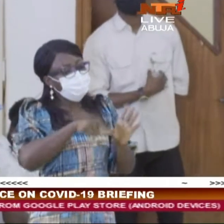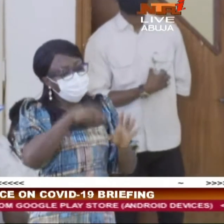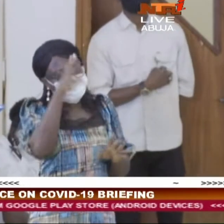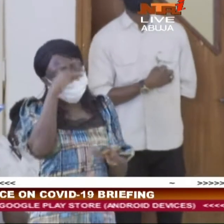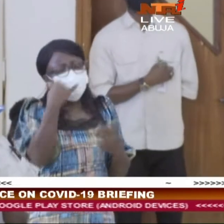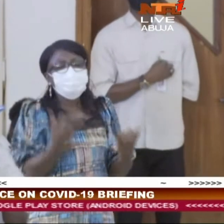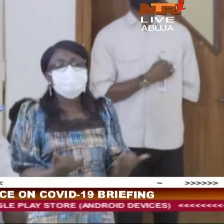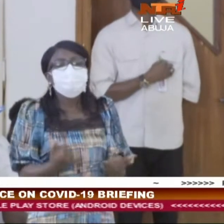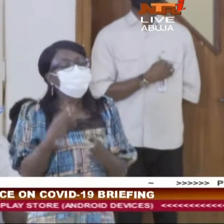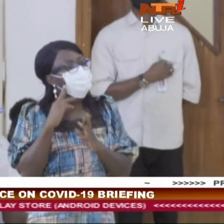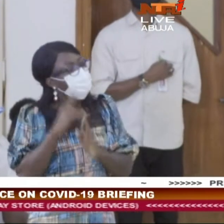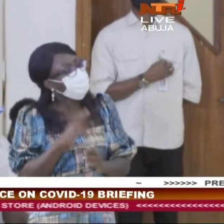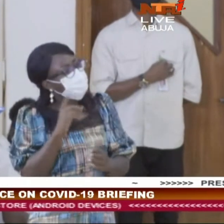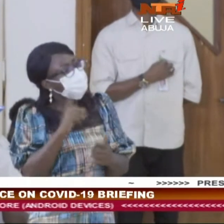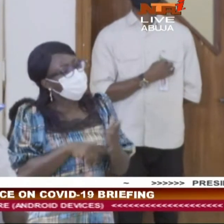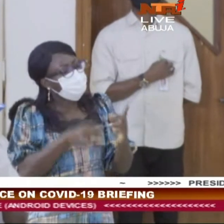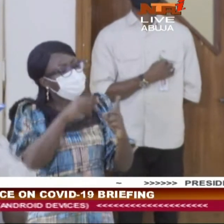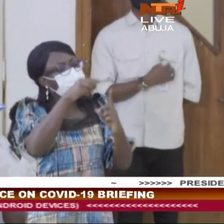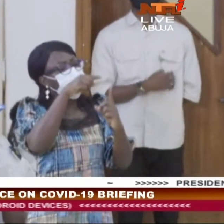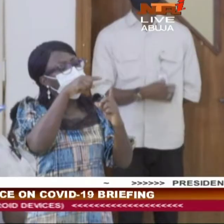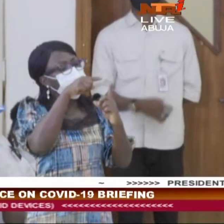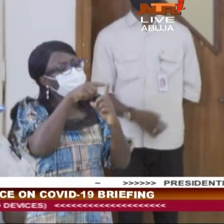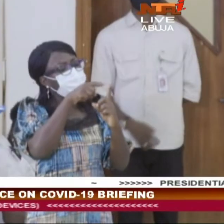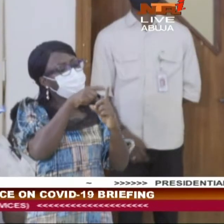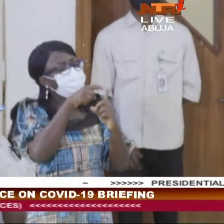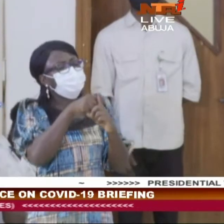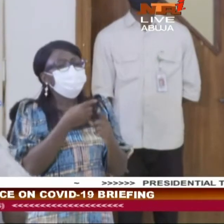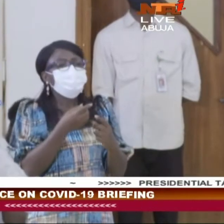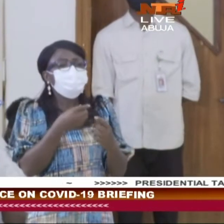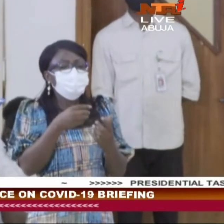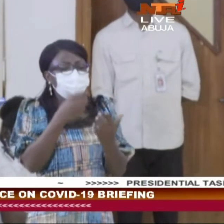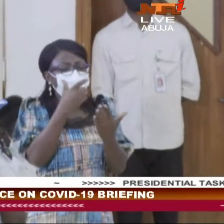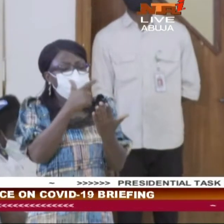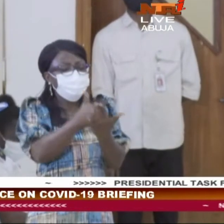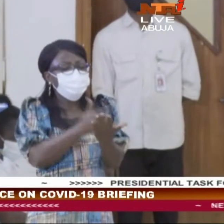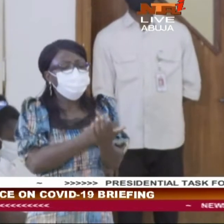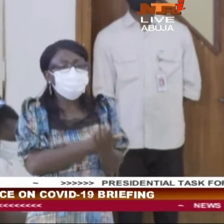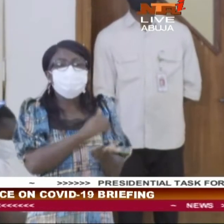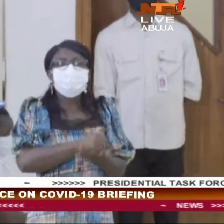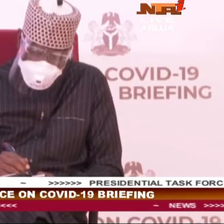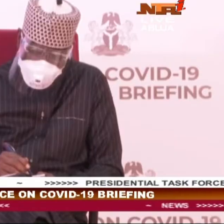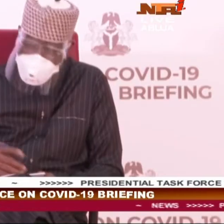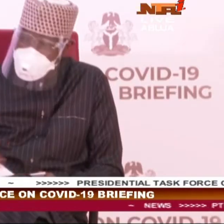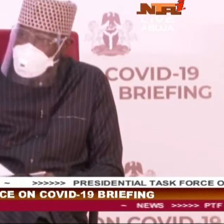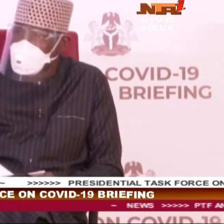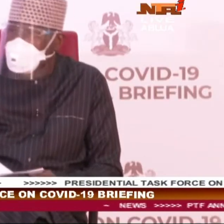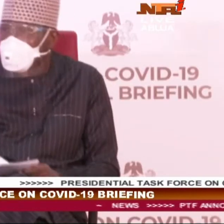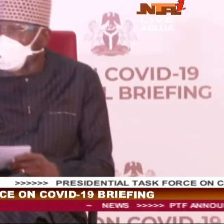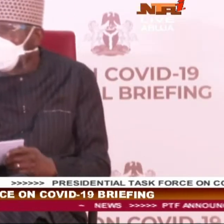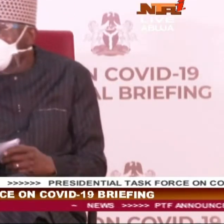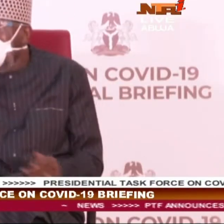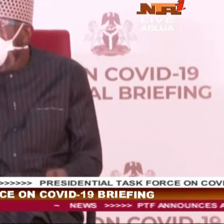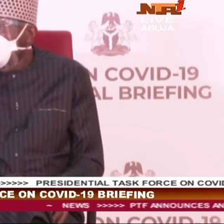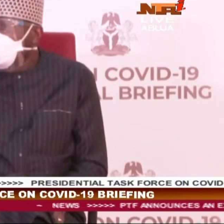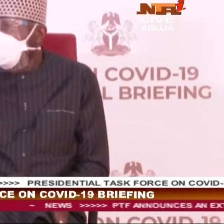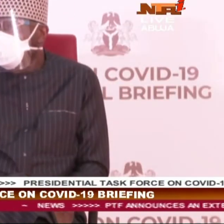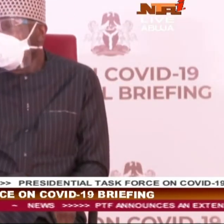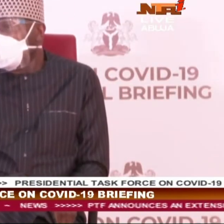what particular lessons are there to learn from the experience of countries that had had to repose the lockdown